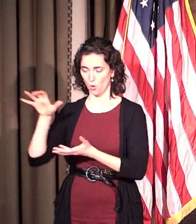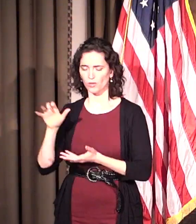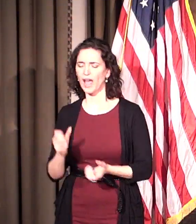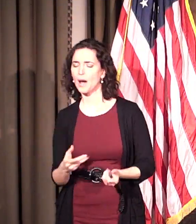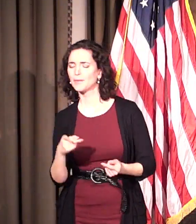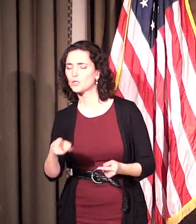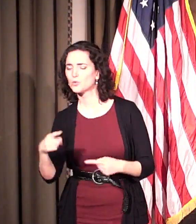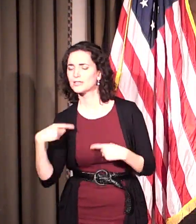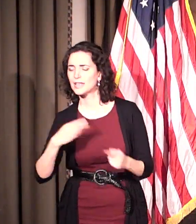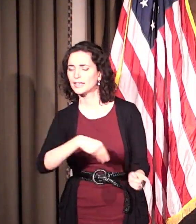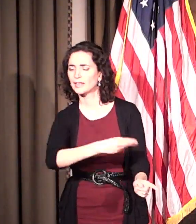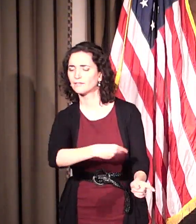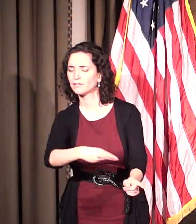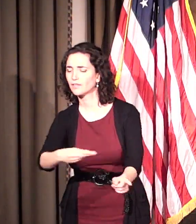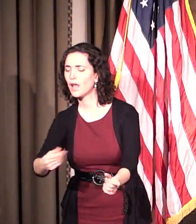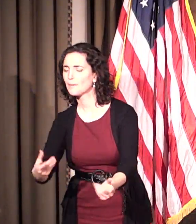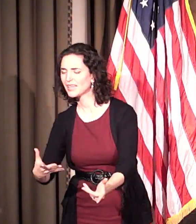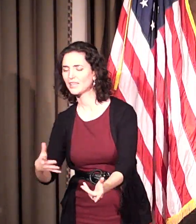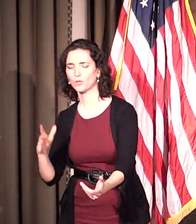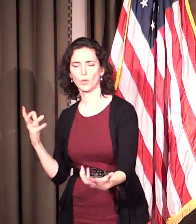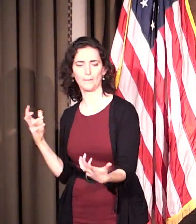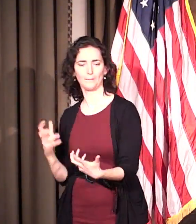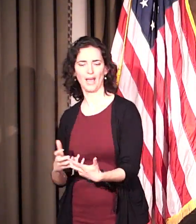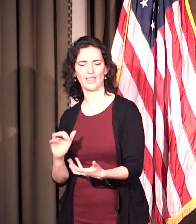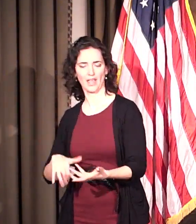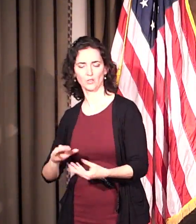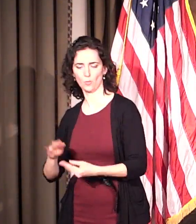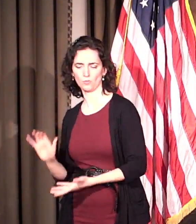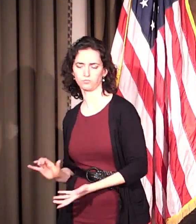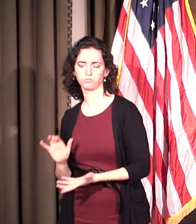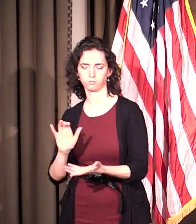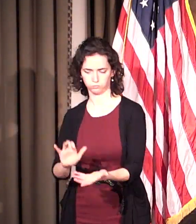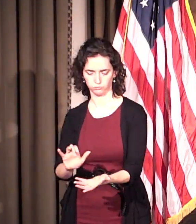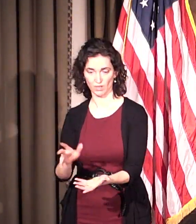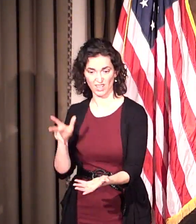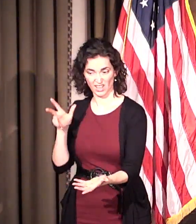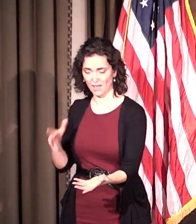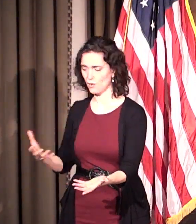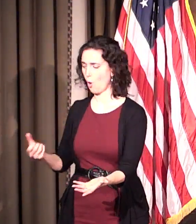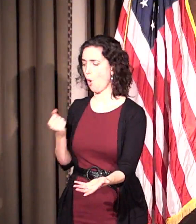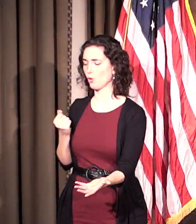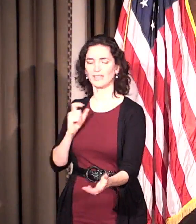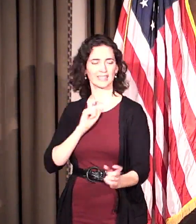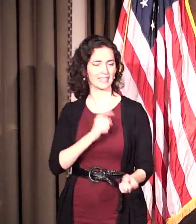number of doses that are actually going to the long-term partnership, long-term